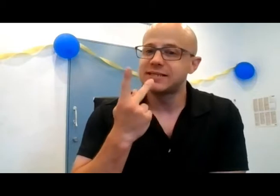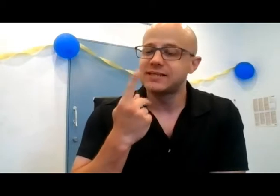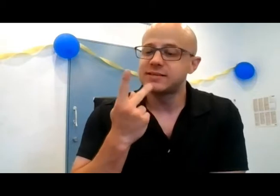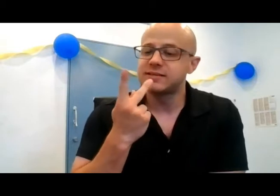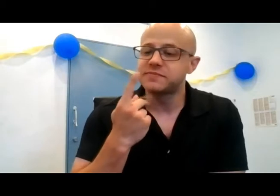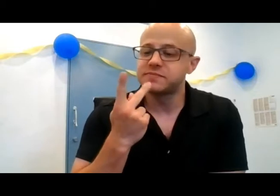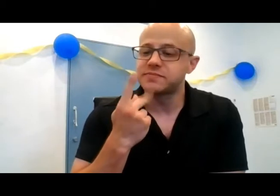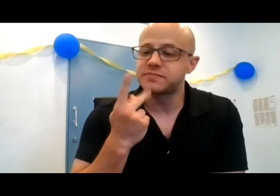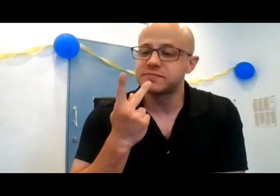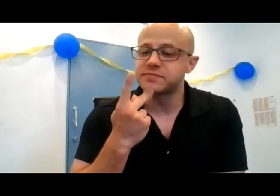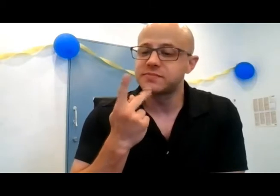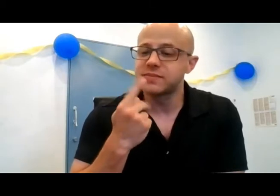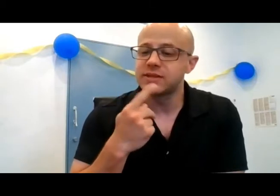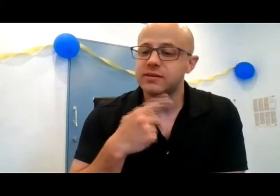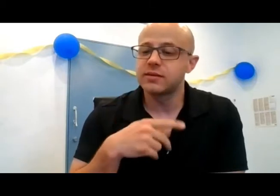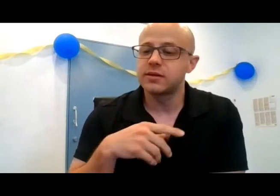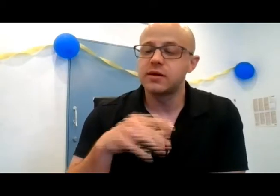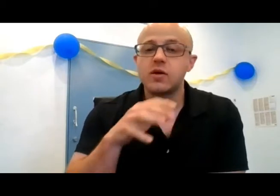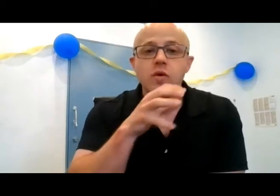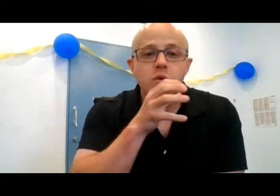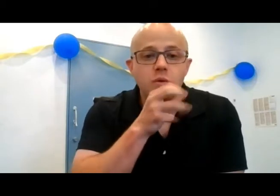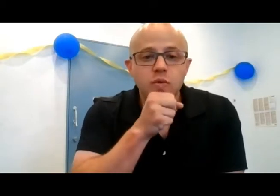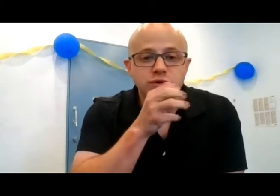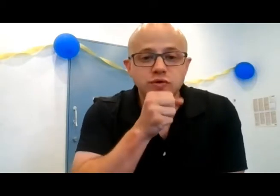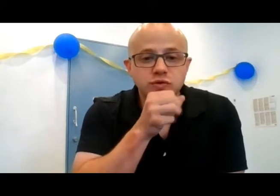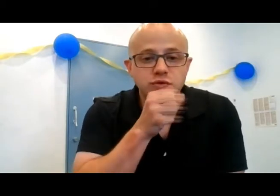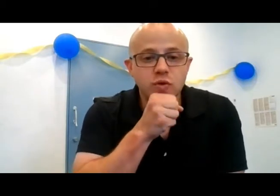pink, pink,